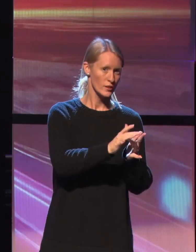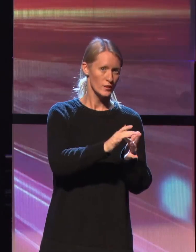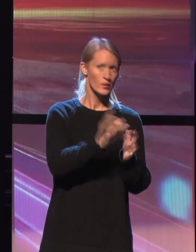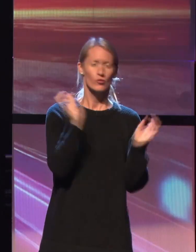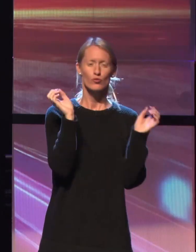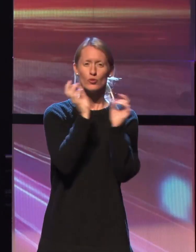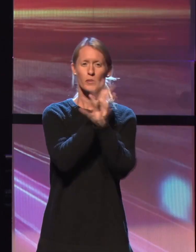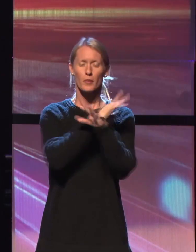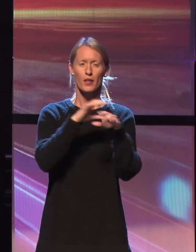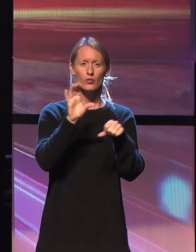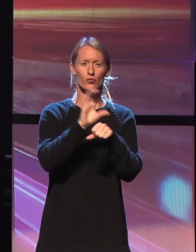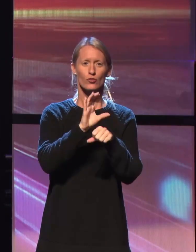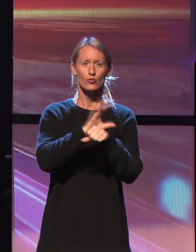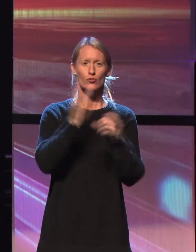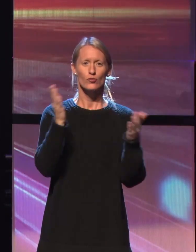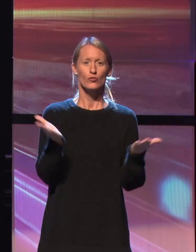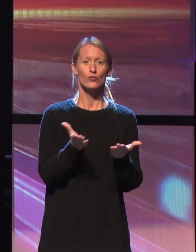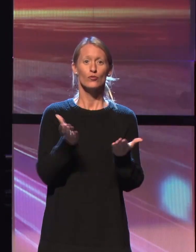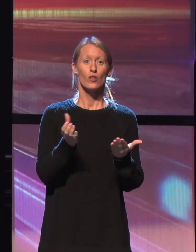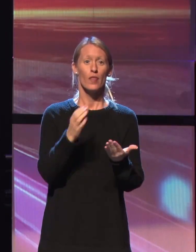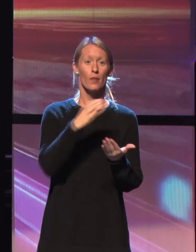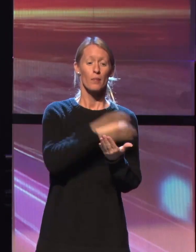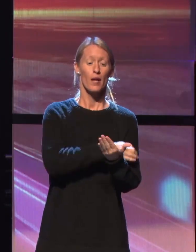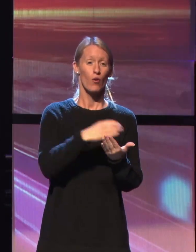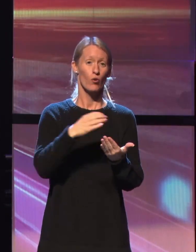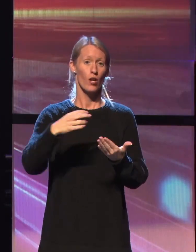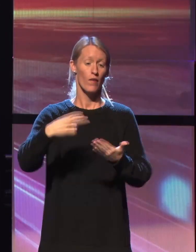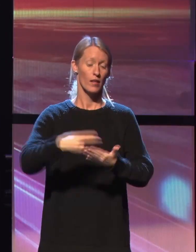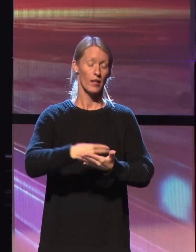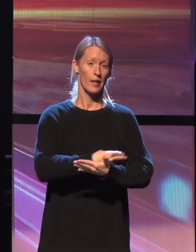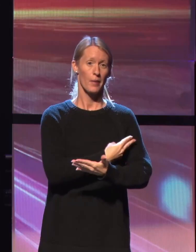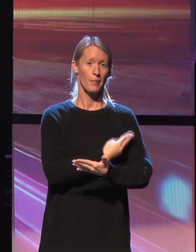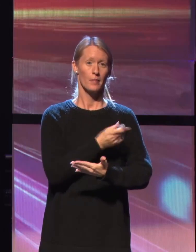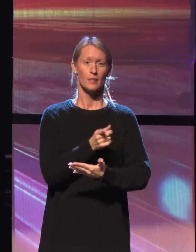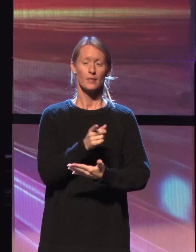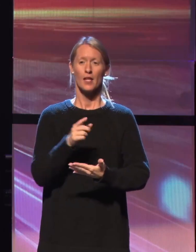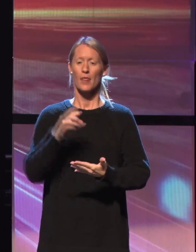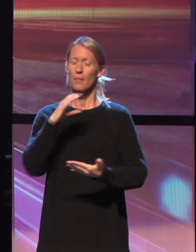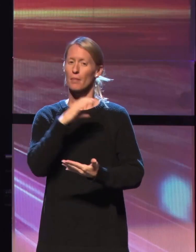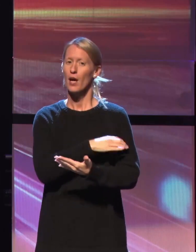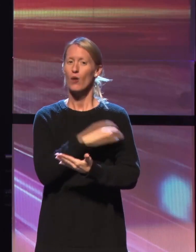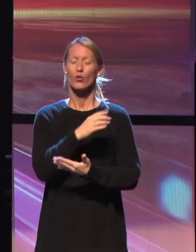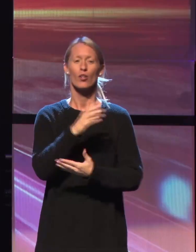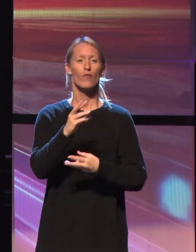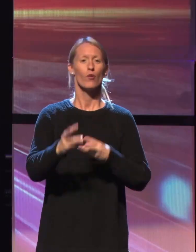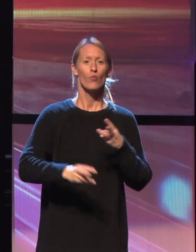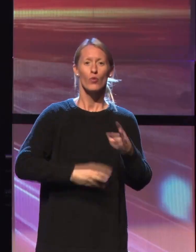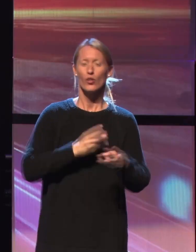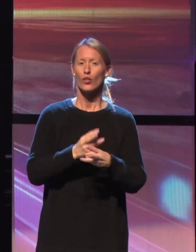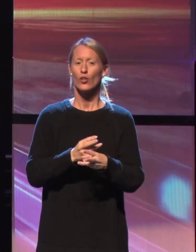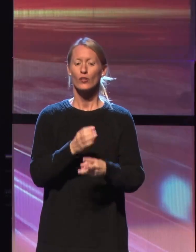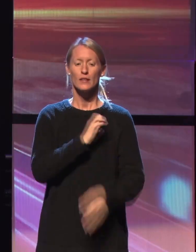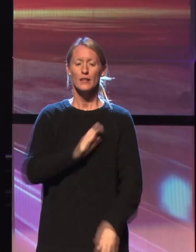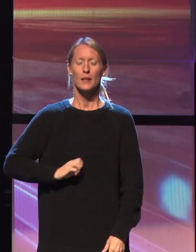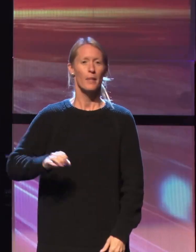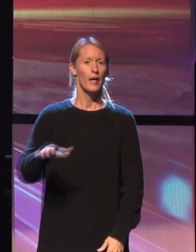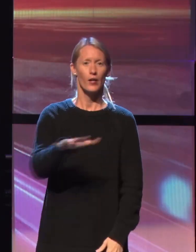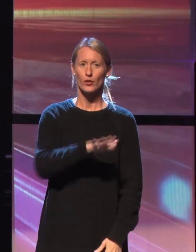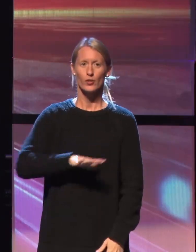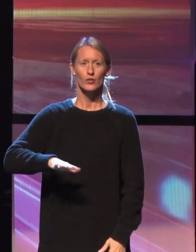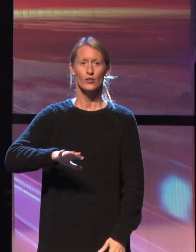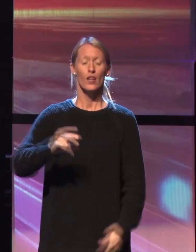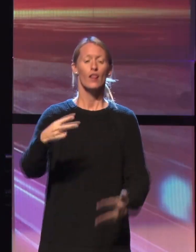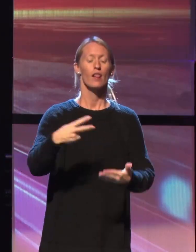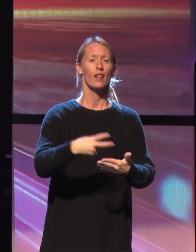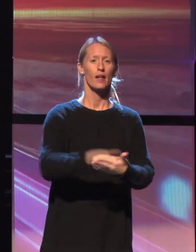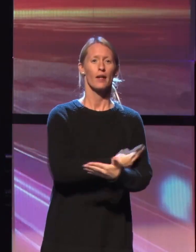exists through the power of the Lamb. Not the power of this world, not through empire, but through the power of the Lamb, and is offering hope